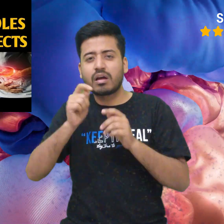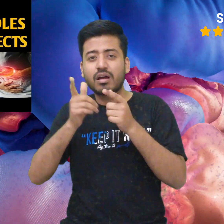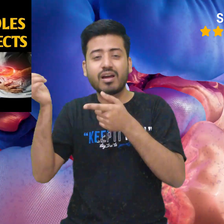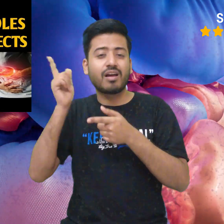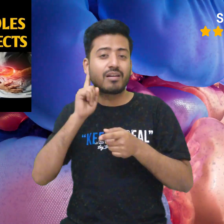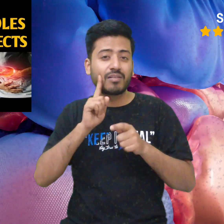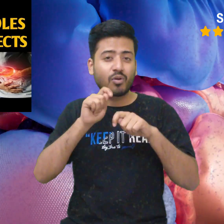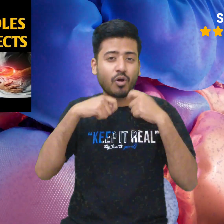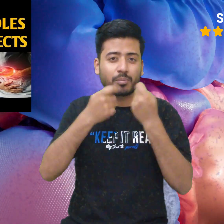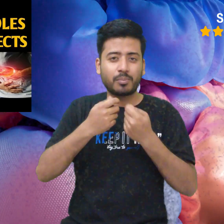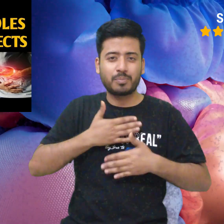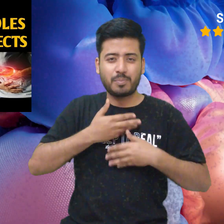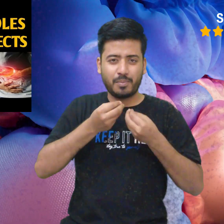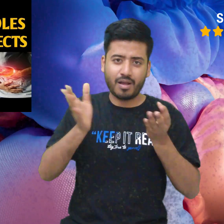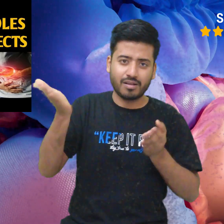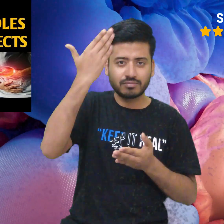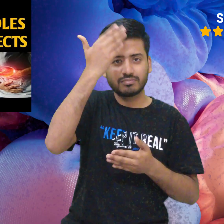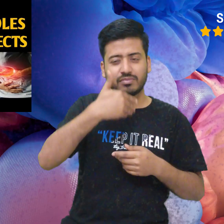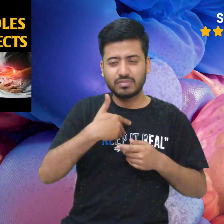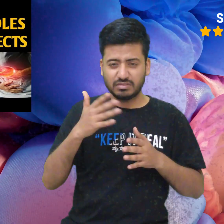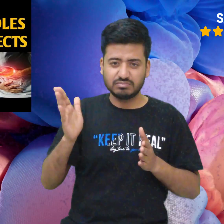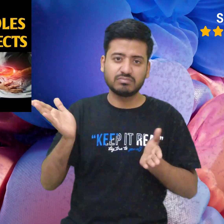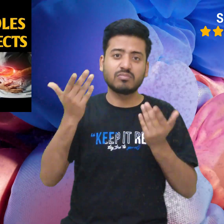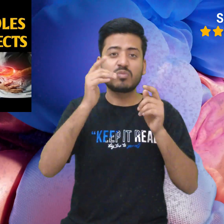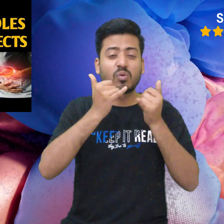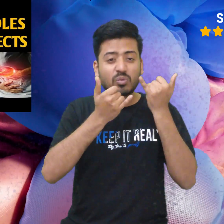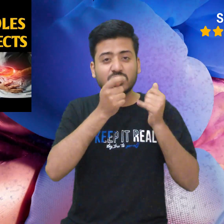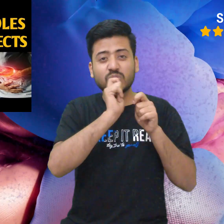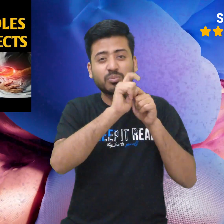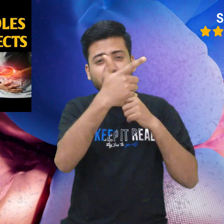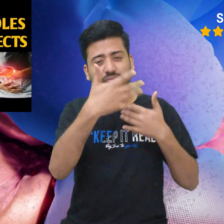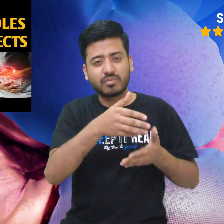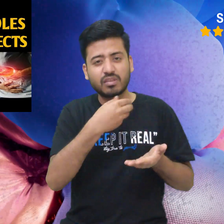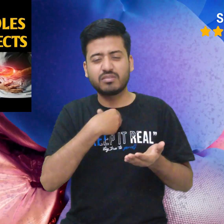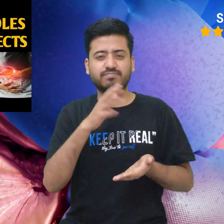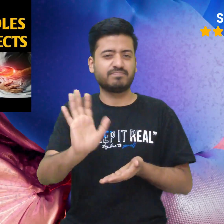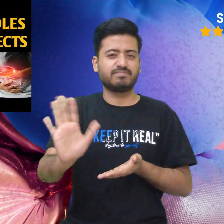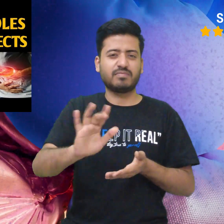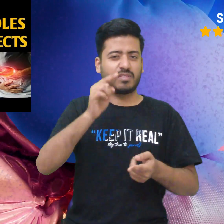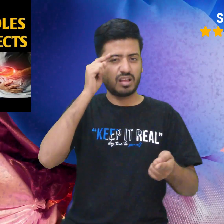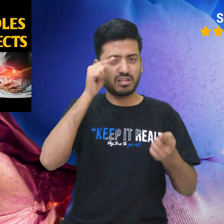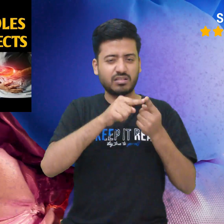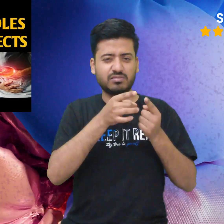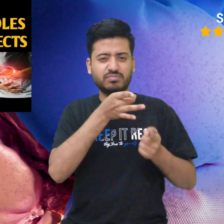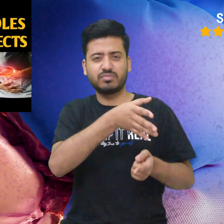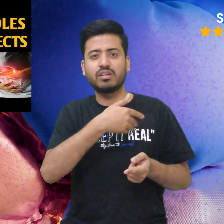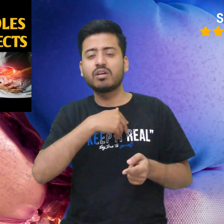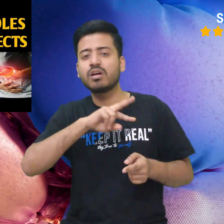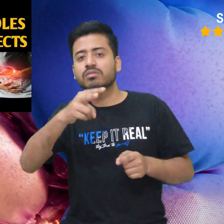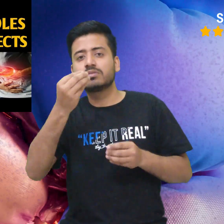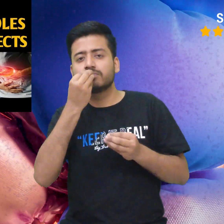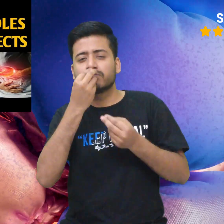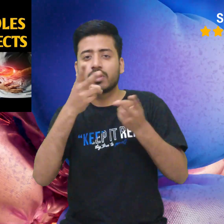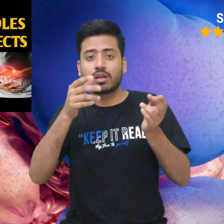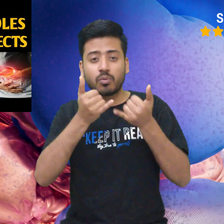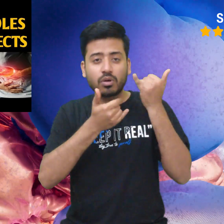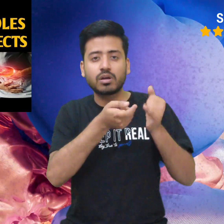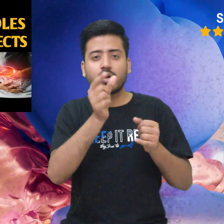same, Dr. Vikram Kulra, consultant nephrologist at CK Birla Hospital, R. Delhi, says ramen noodles,